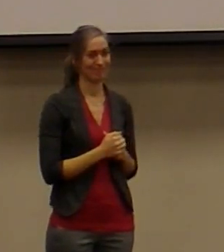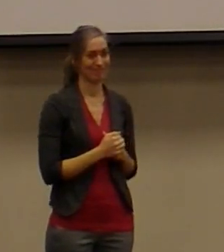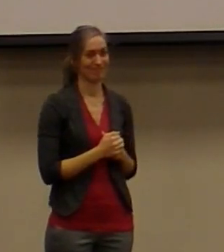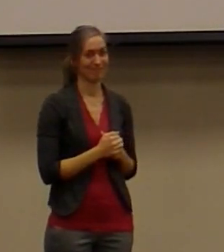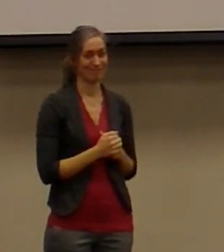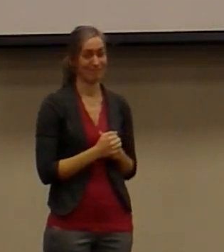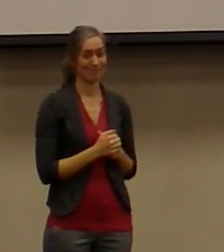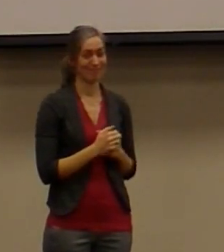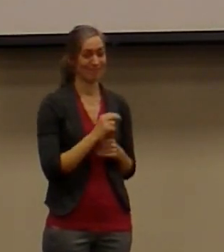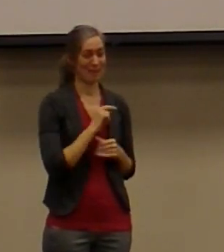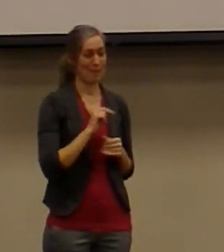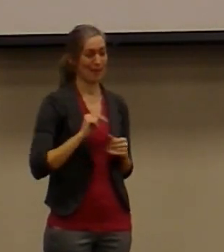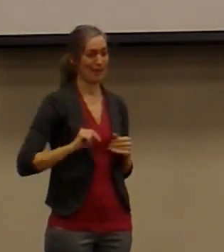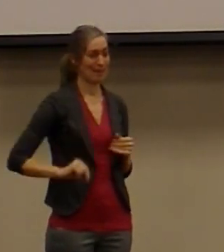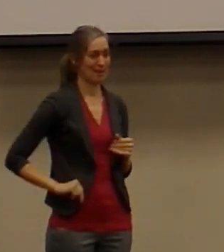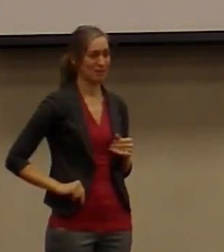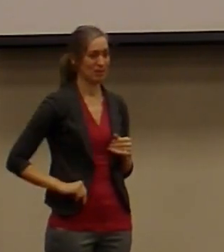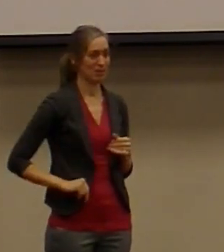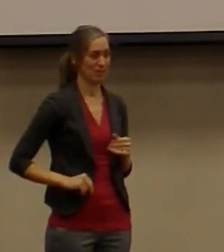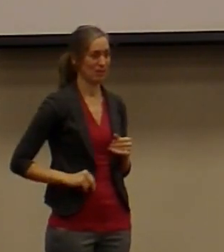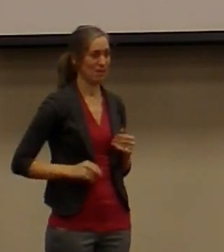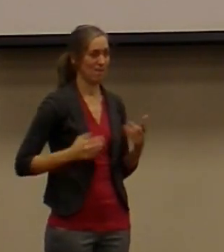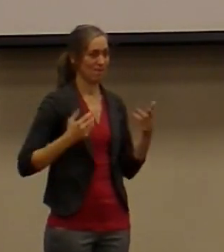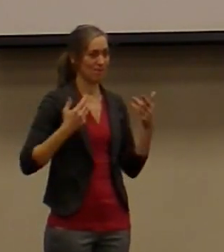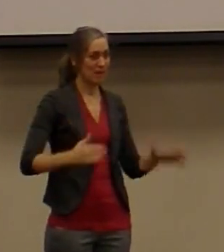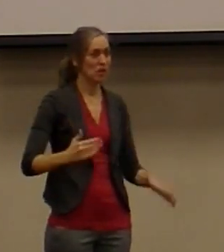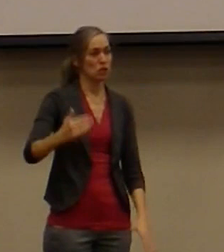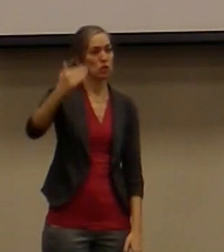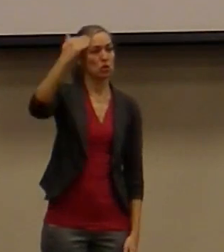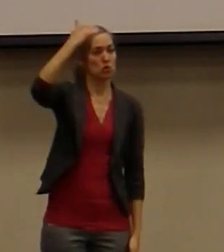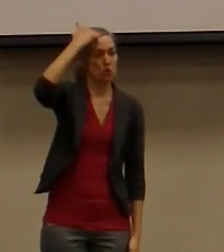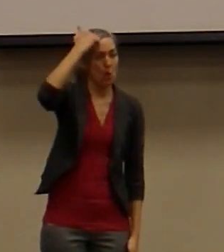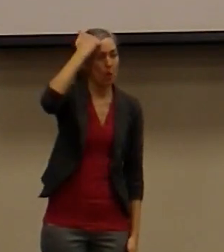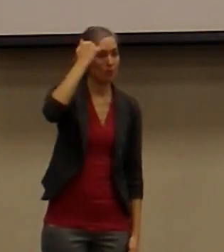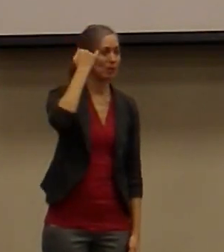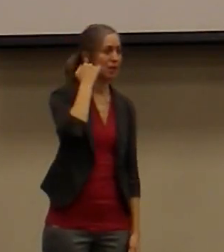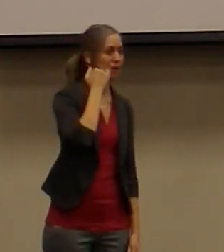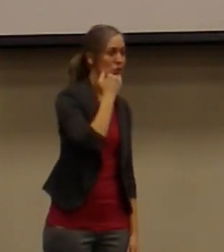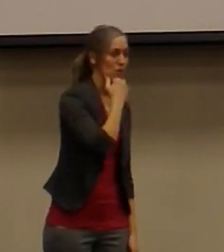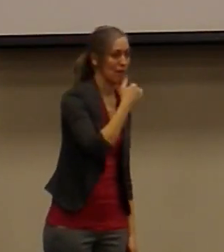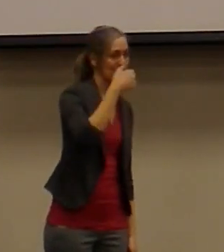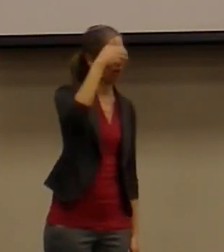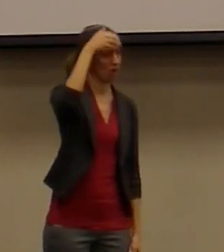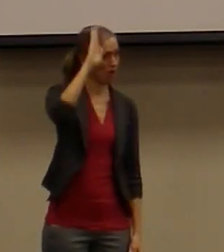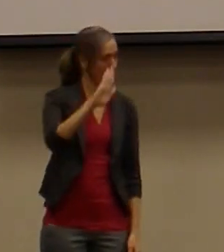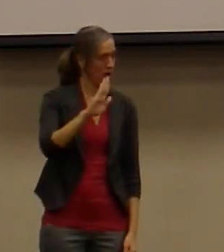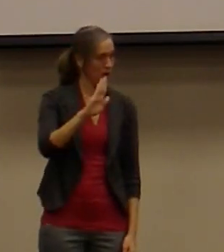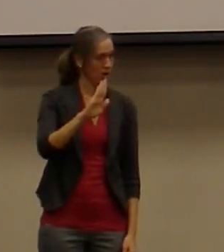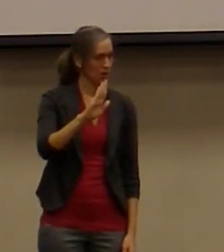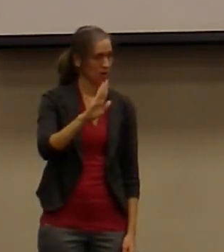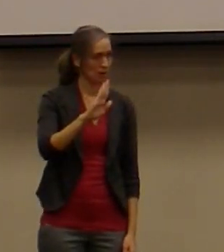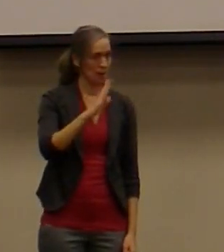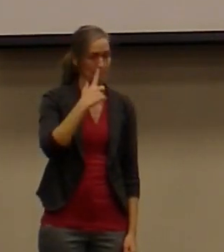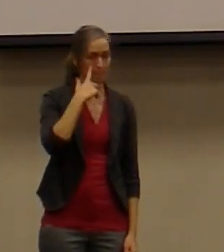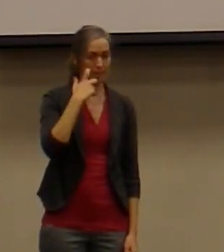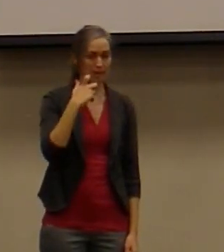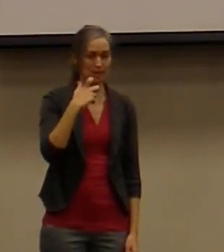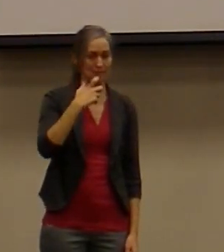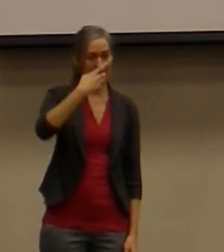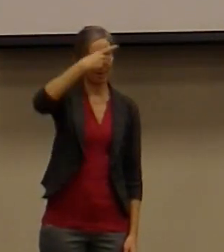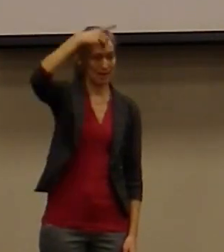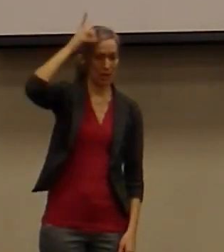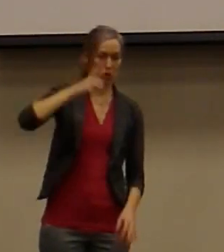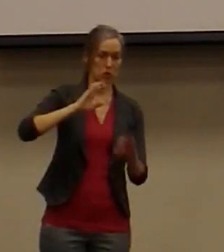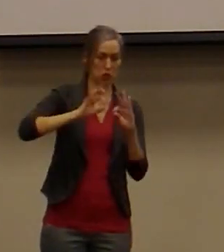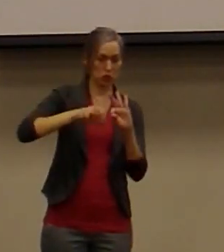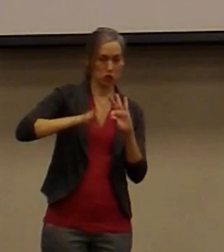Remember, Nebuchadnezzar has already met the God of the Israelites in the Daniel interpreting his